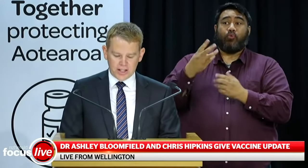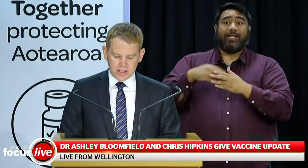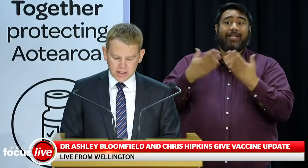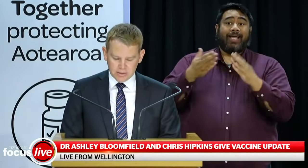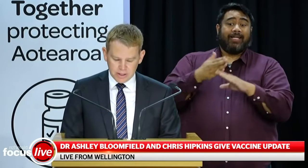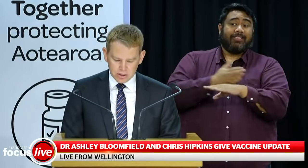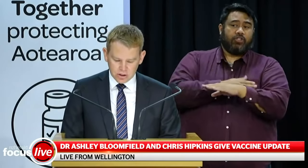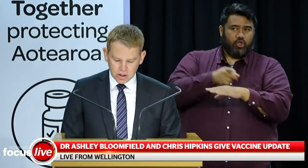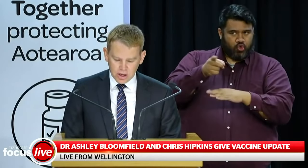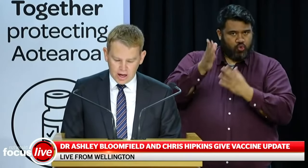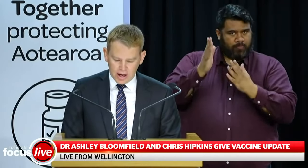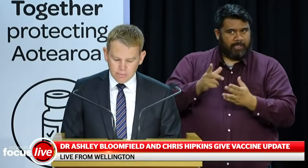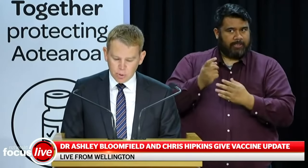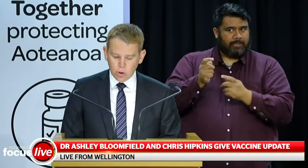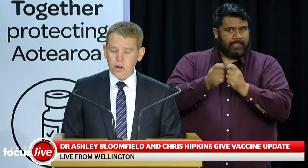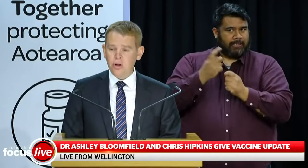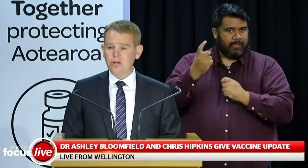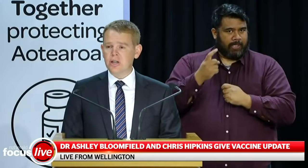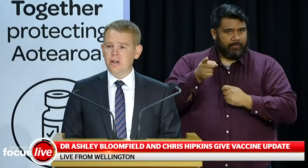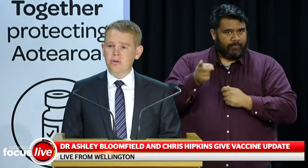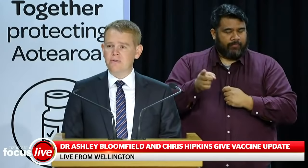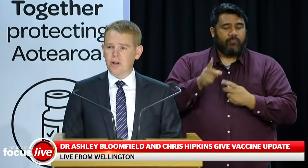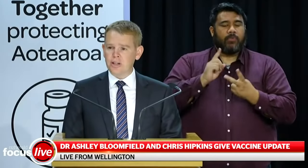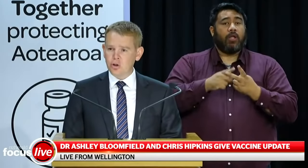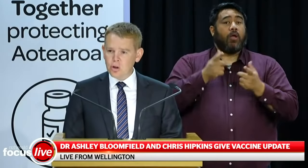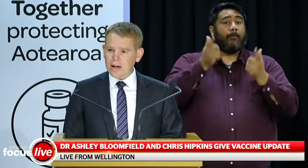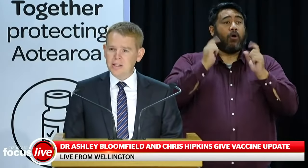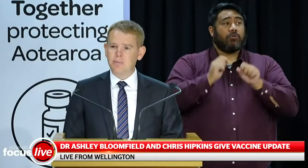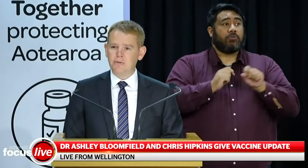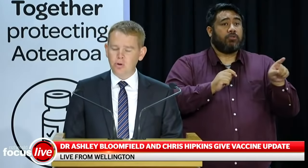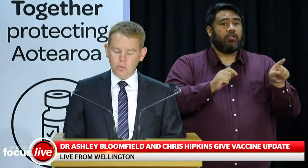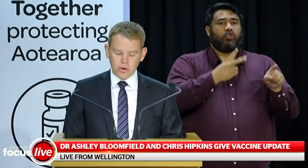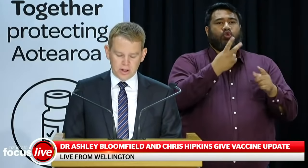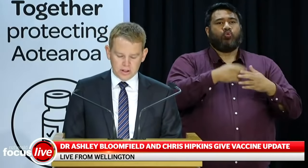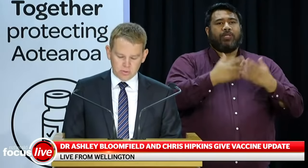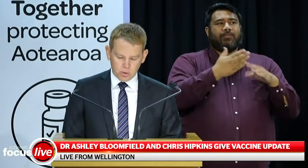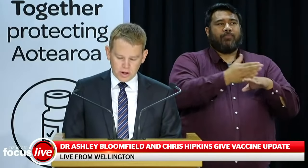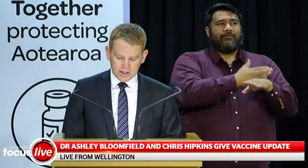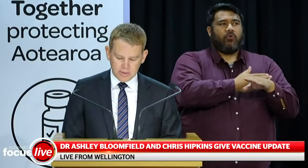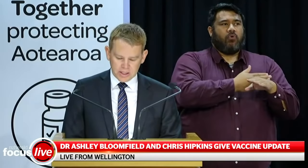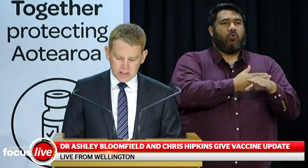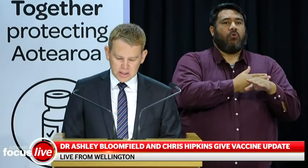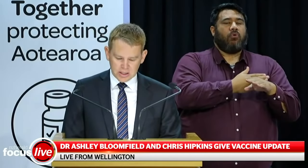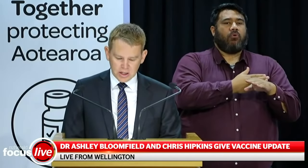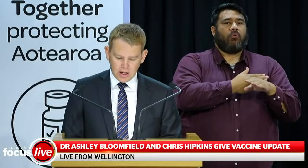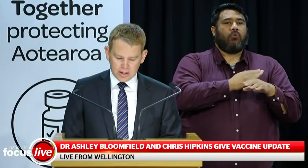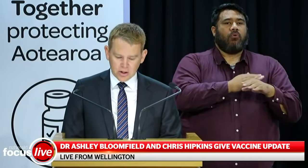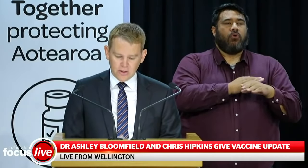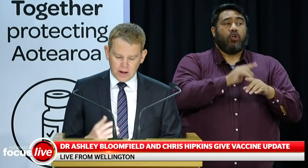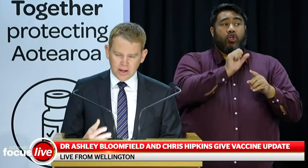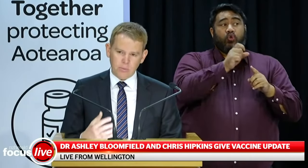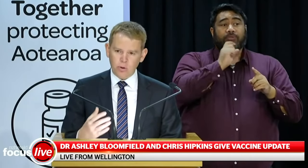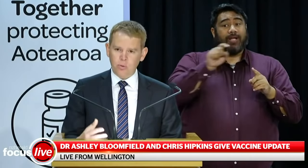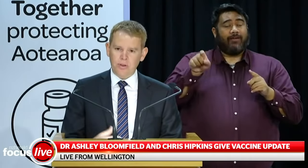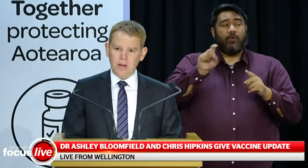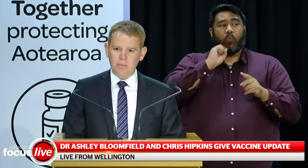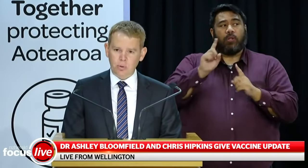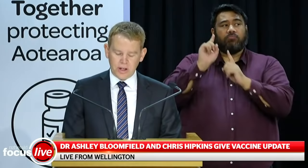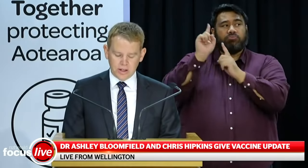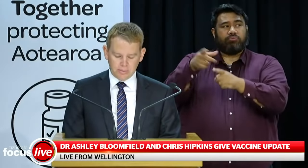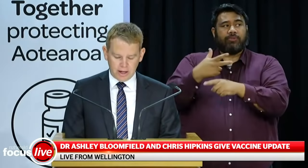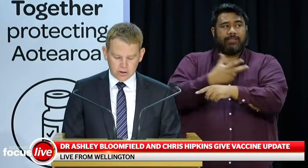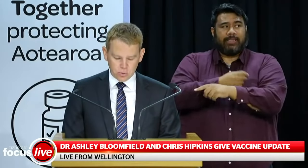through via text message. Employers are notified 2 days before a worker is required to be tested so that they can work